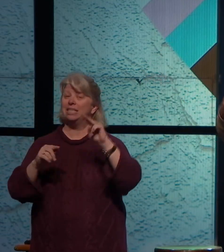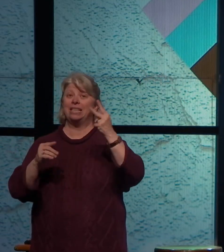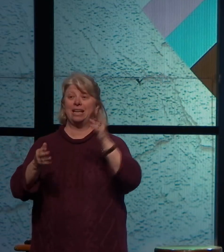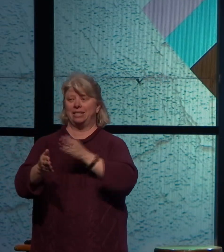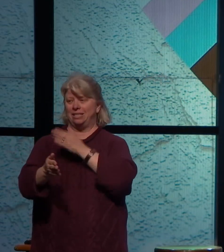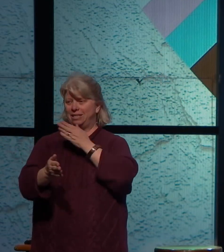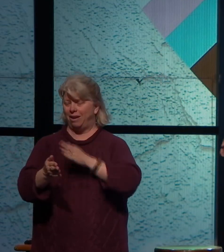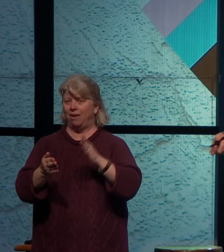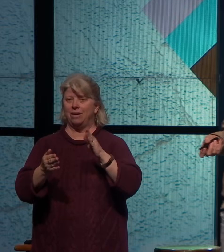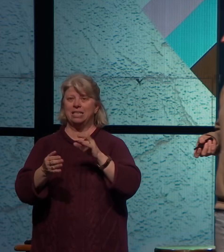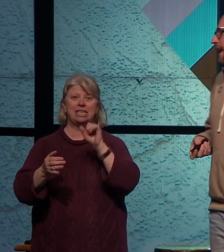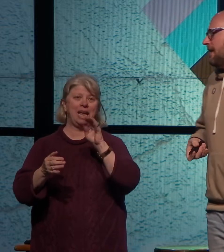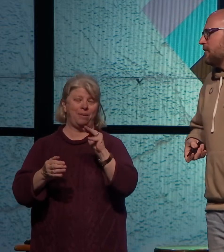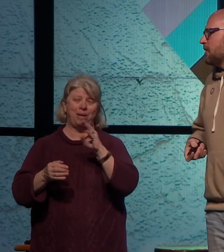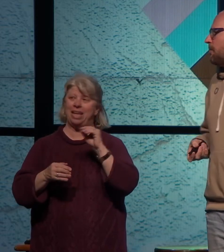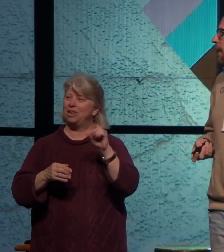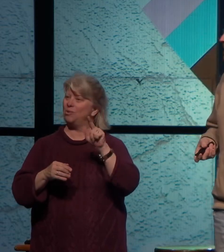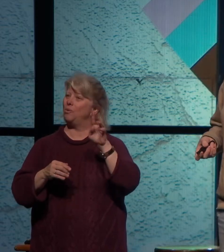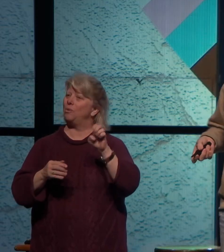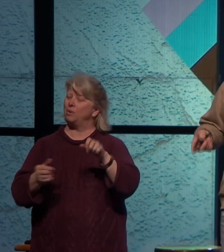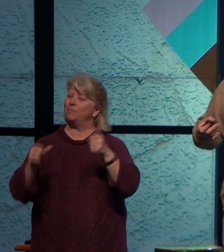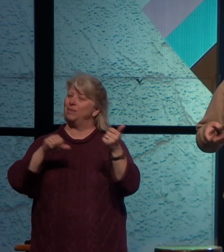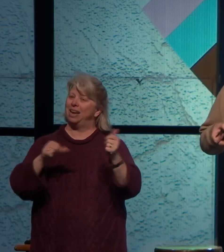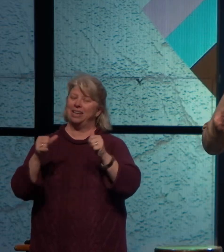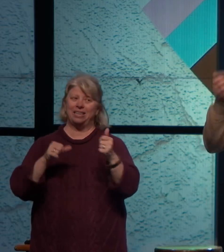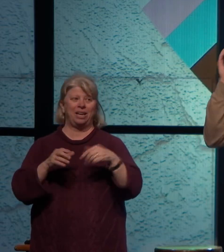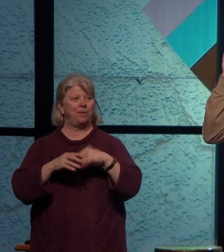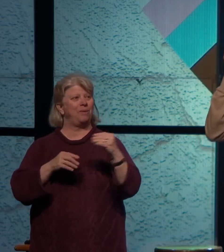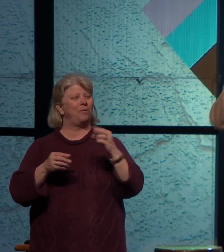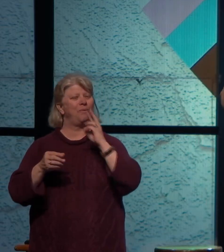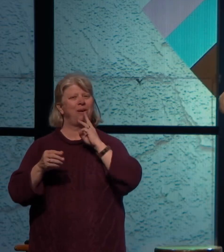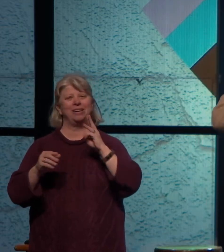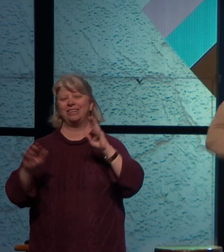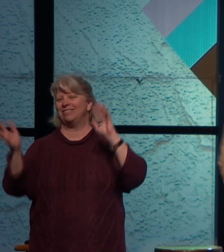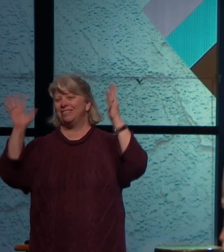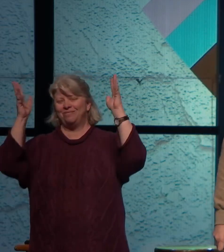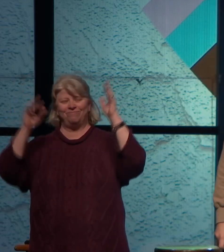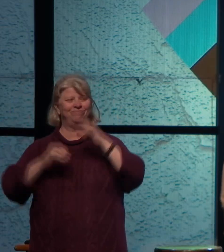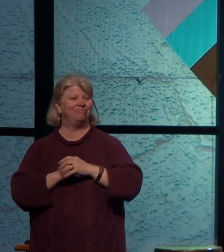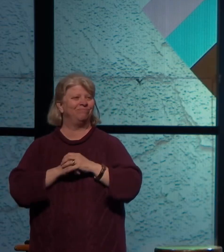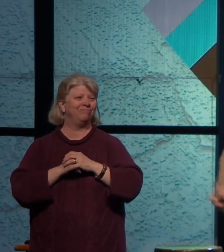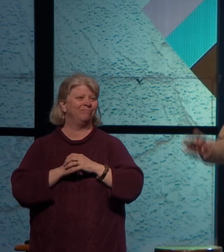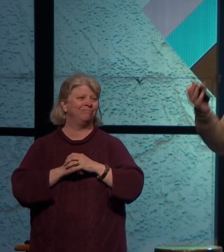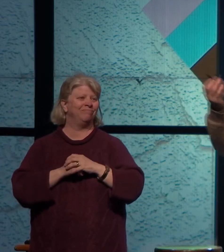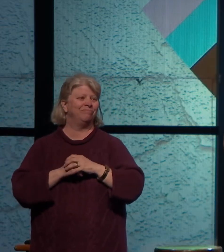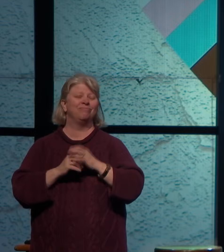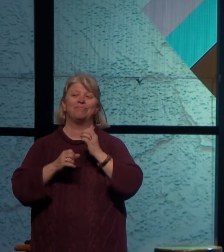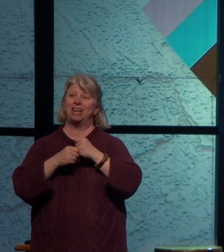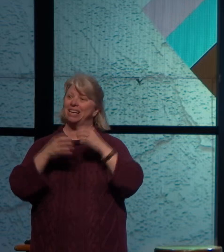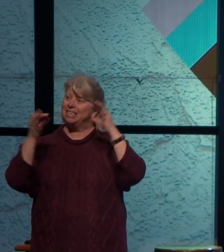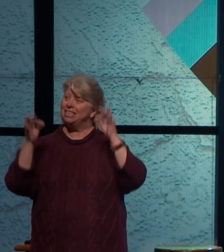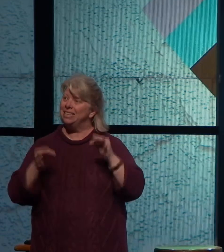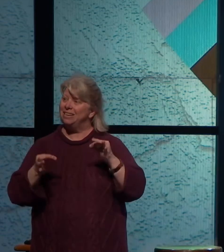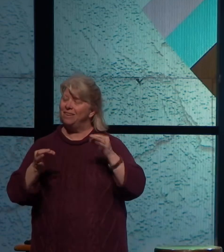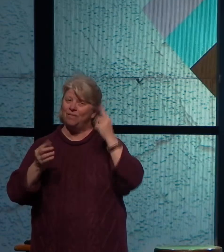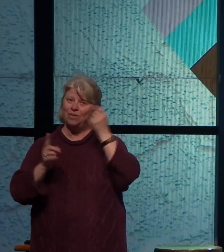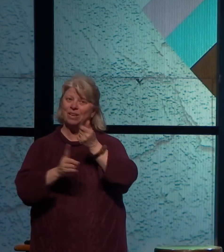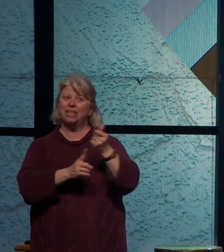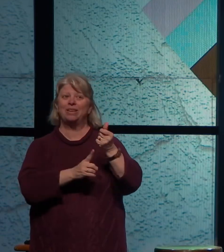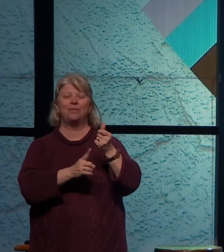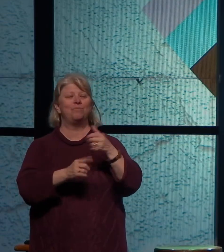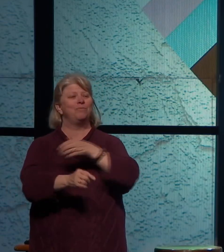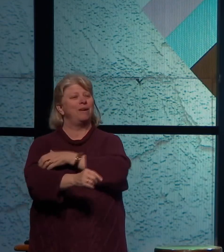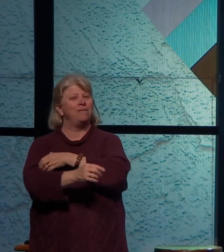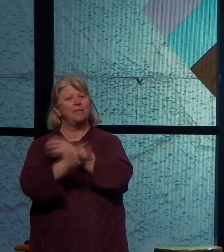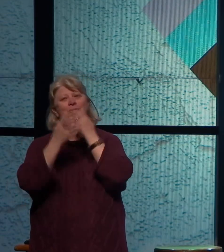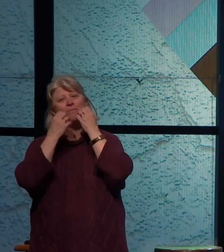song, when Sam and Luke are baptized, when they come out of the water, just cheer them on, because they're making a decision that for them is powerful